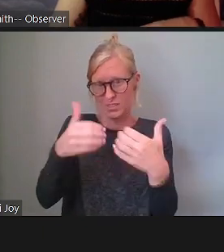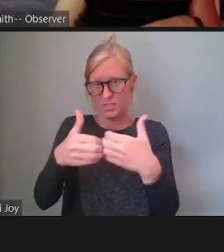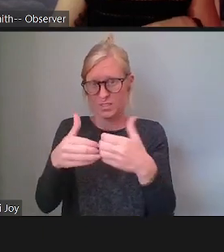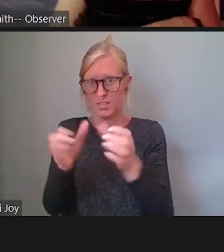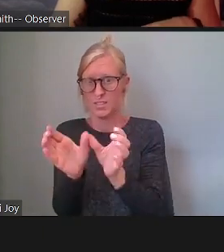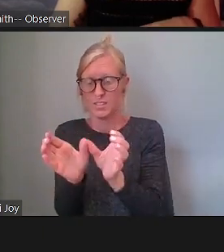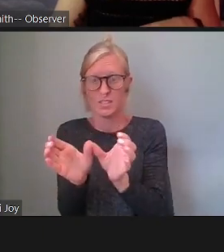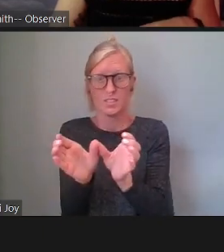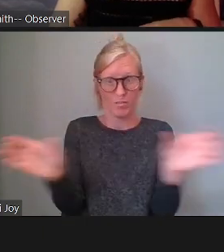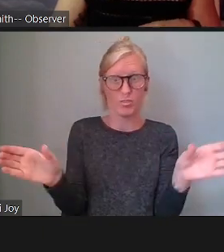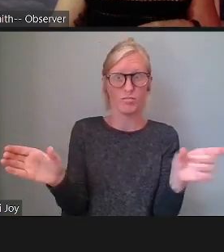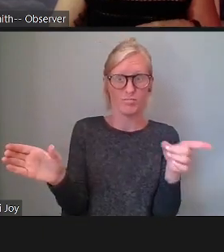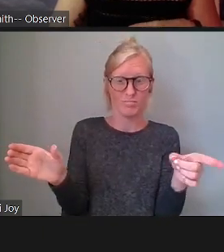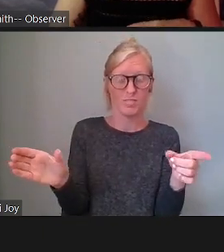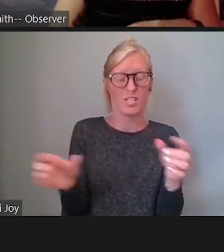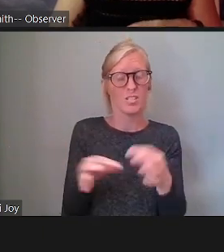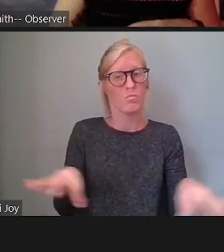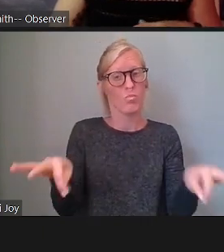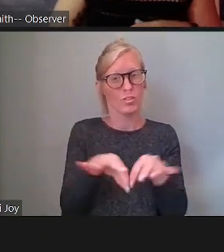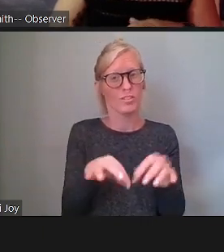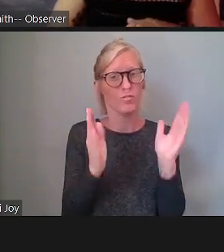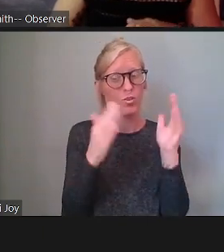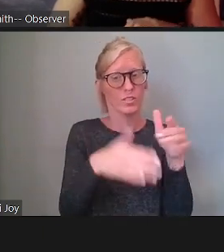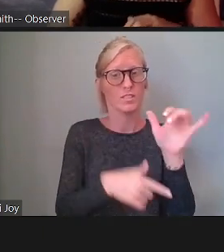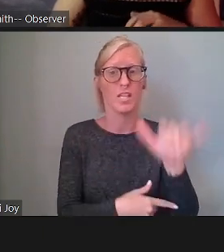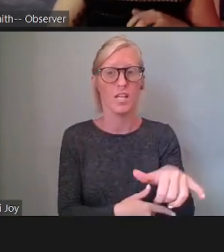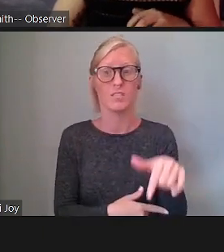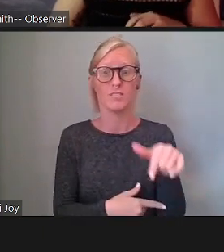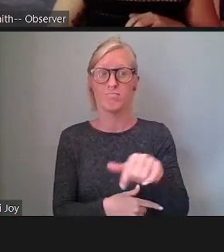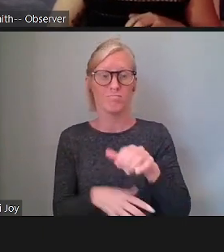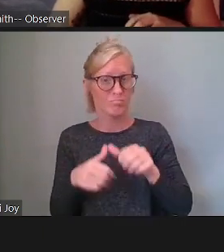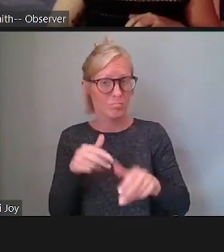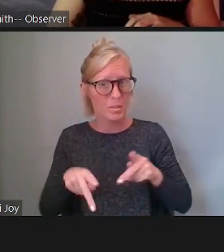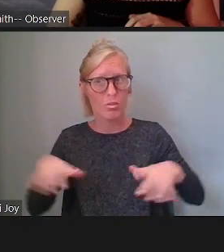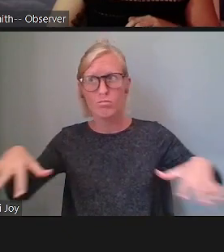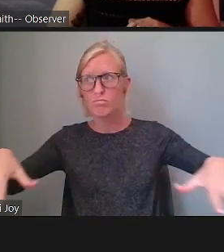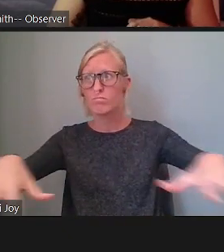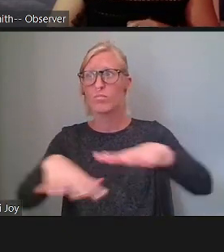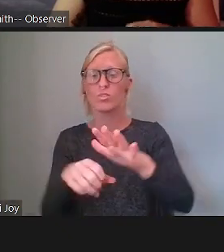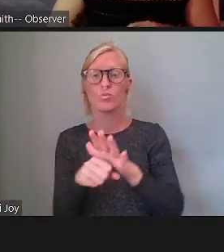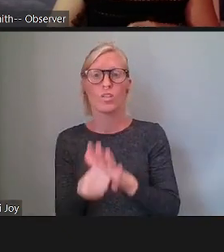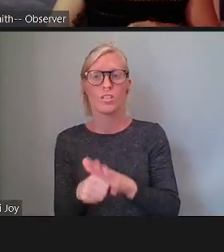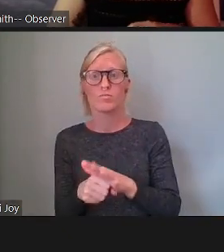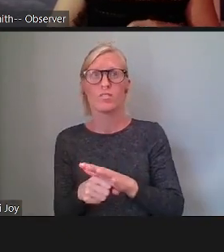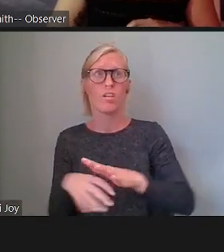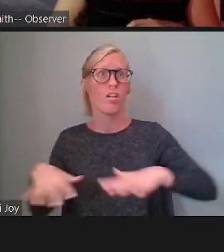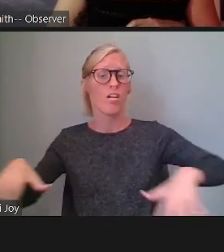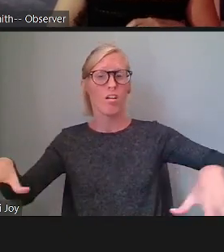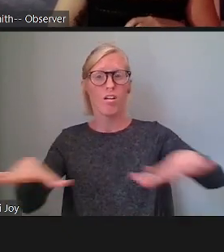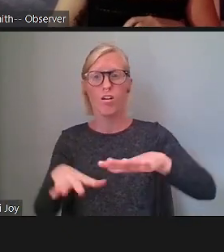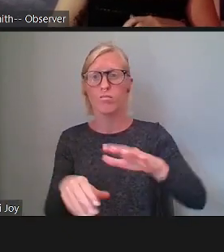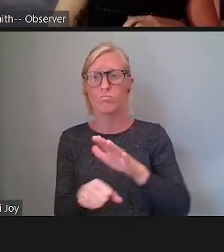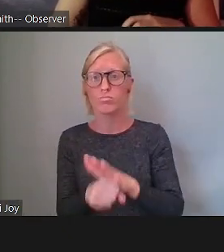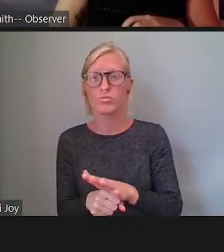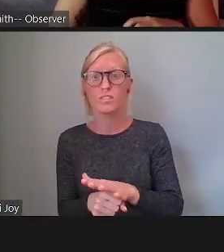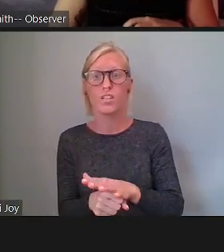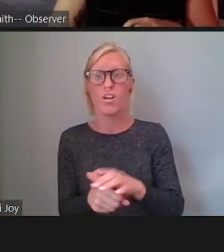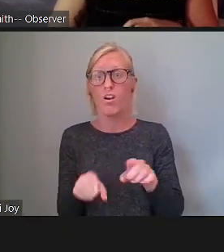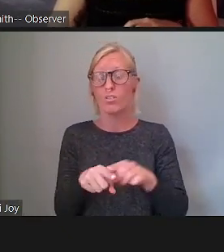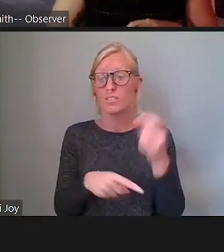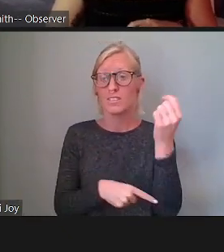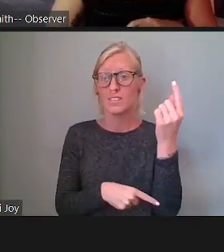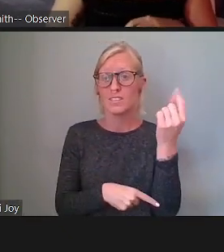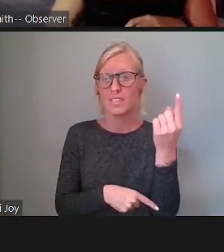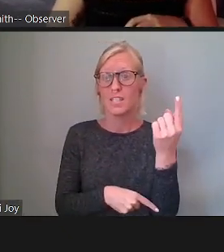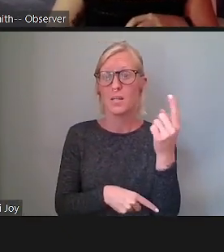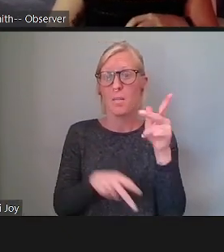really exacerbate the stress of the population and can really exacerbate stress or potentially lead to relapse for people who